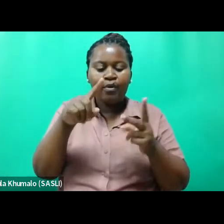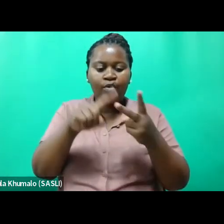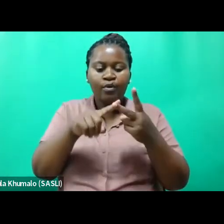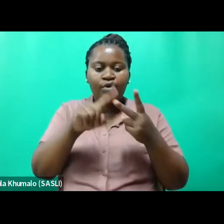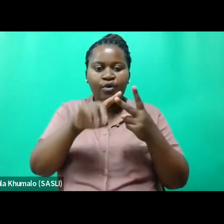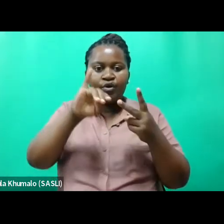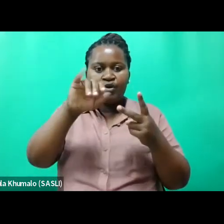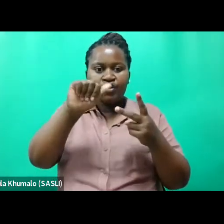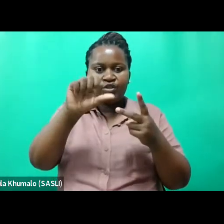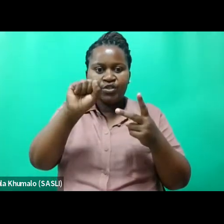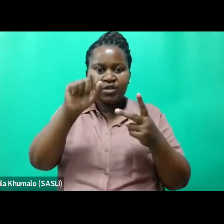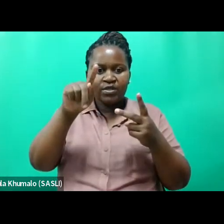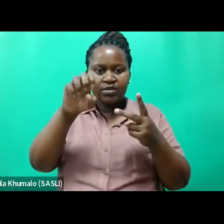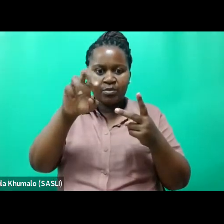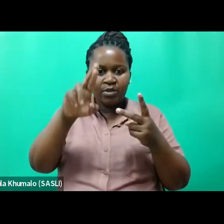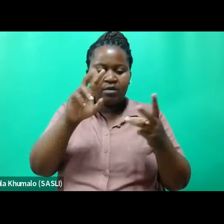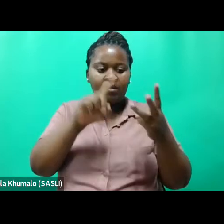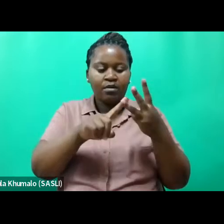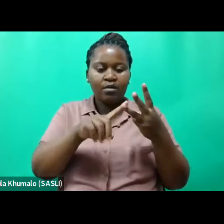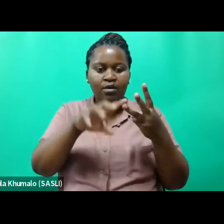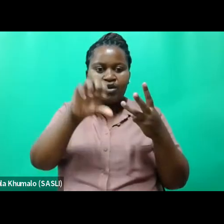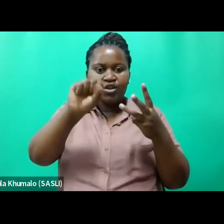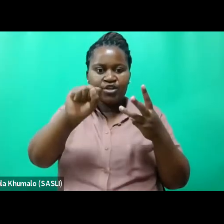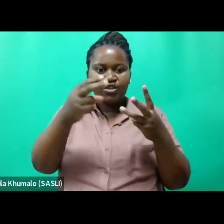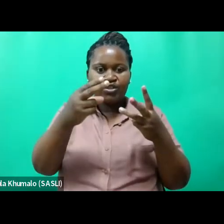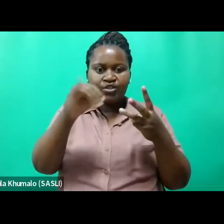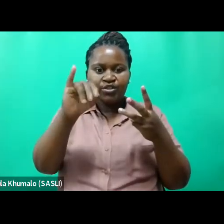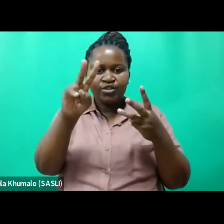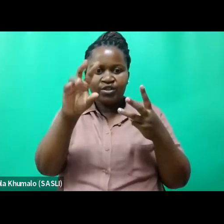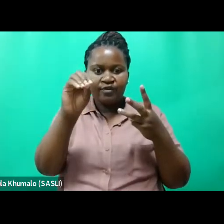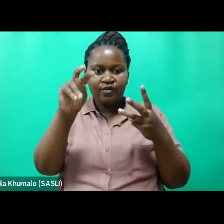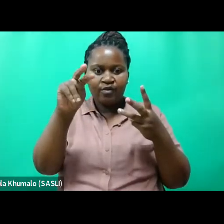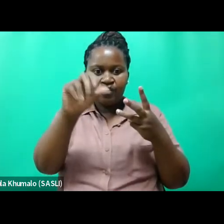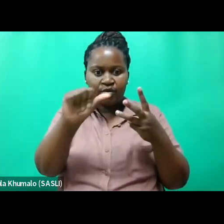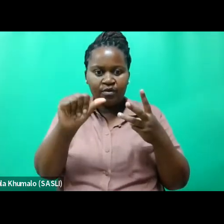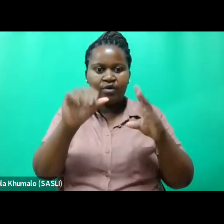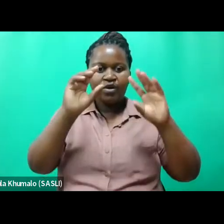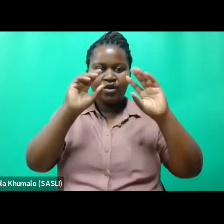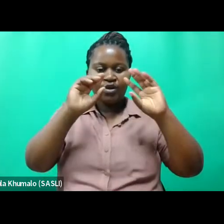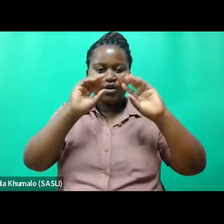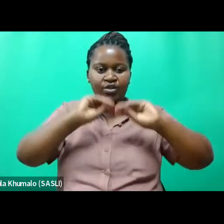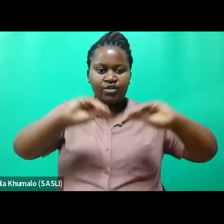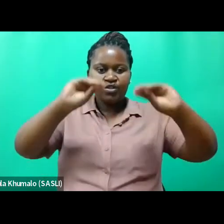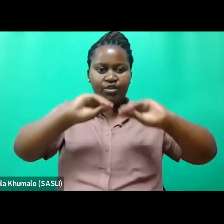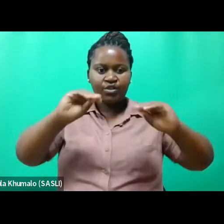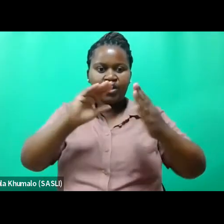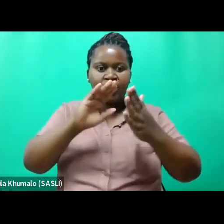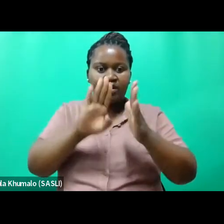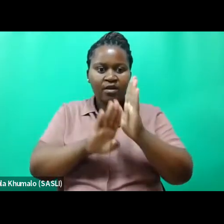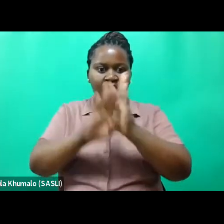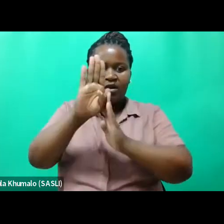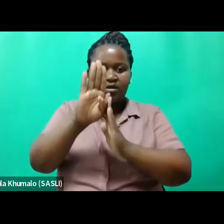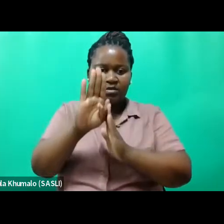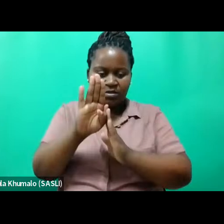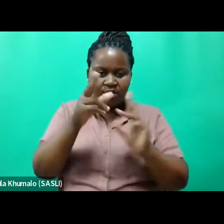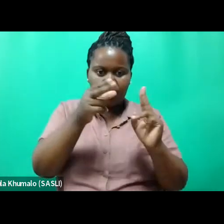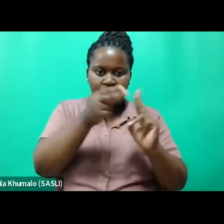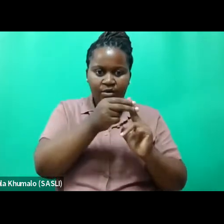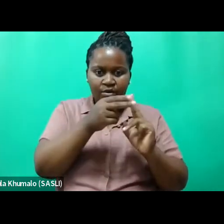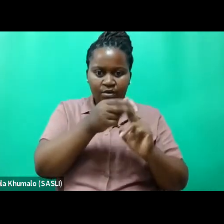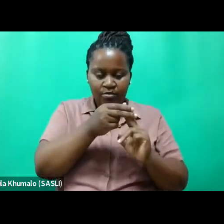and Shivona Miraj from the University Teaching and Enhanced Learning Unit, who've aided in the